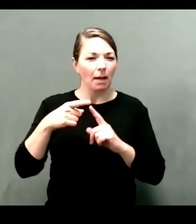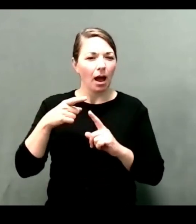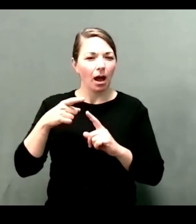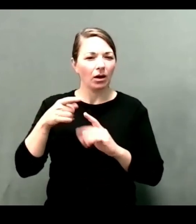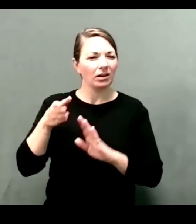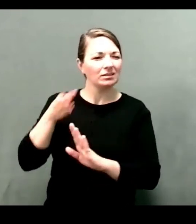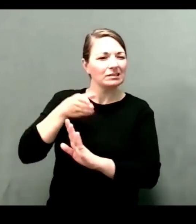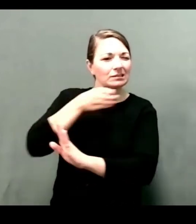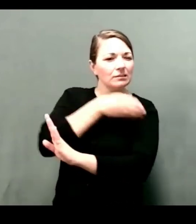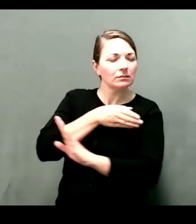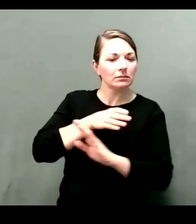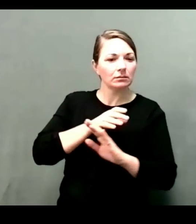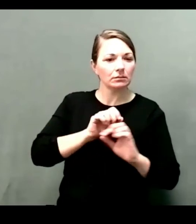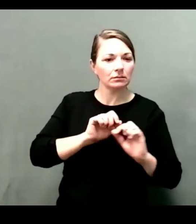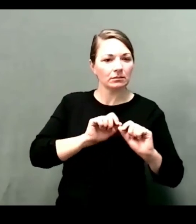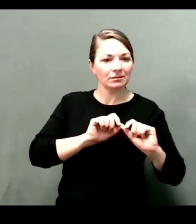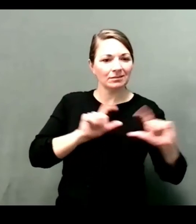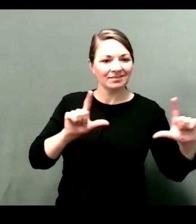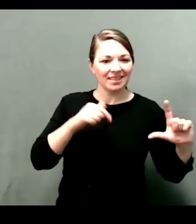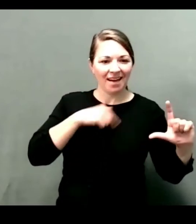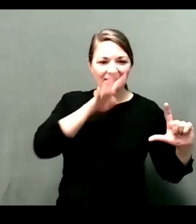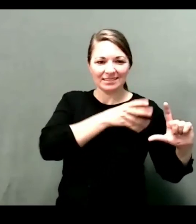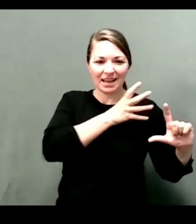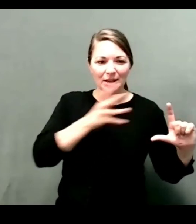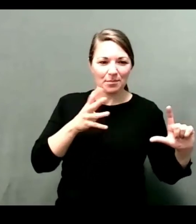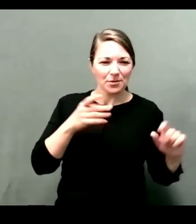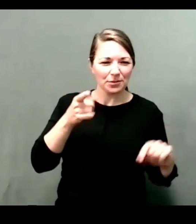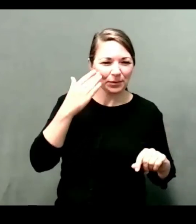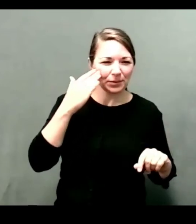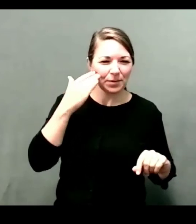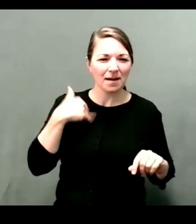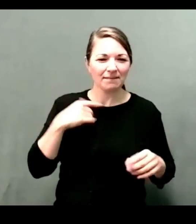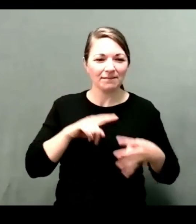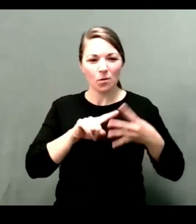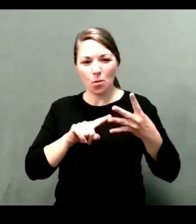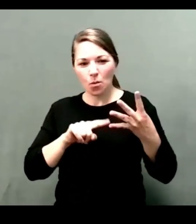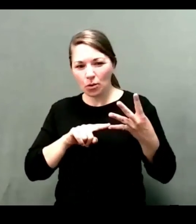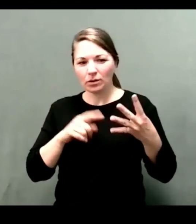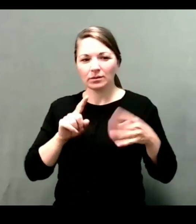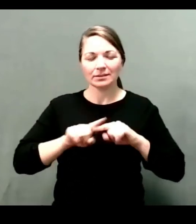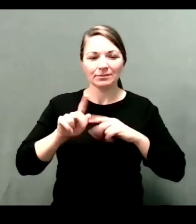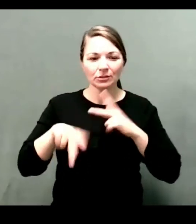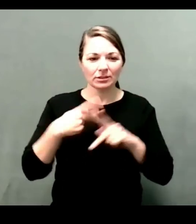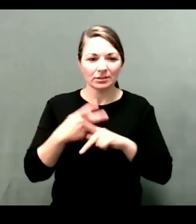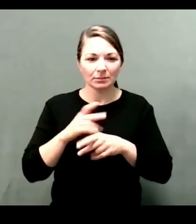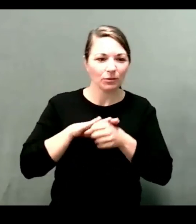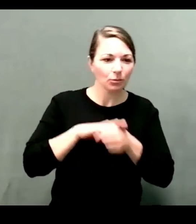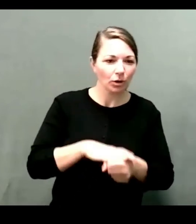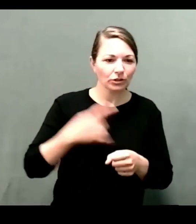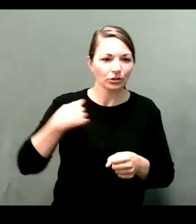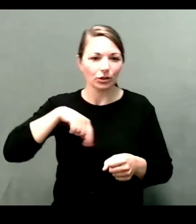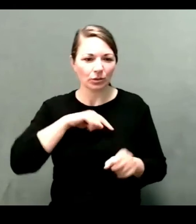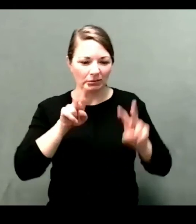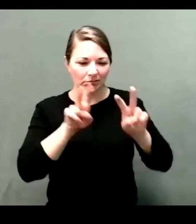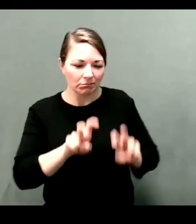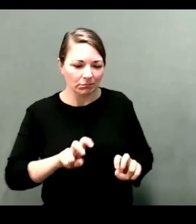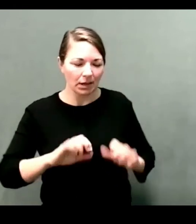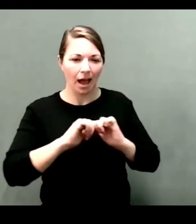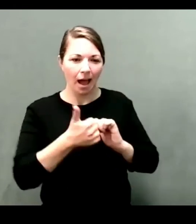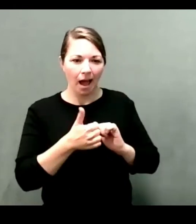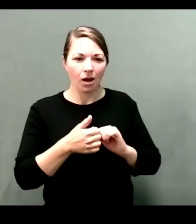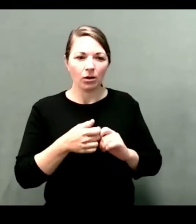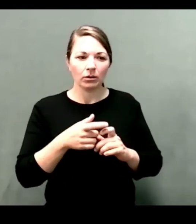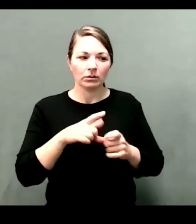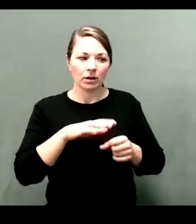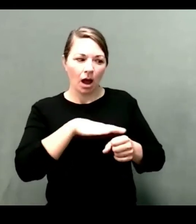in the first section of this recording, where you had those 4 different forms of oppression, and we looked at them in terms of how is oppression a